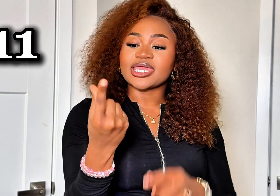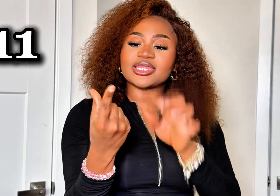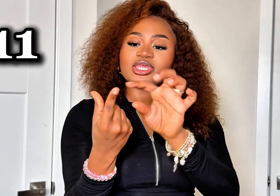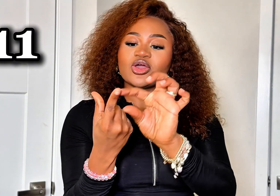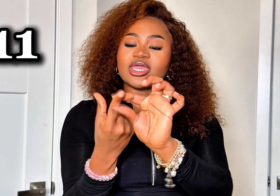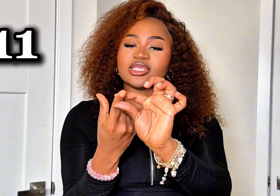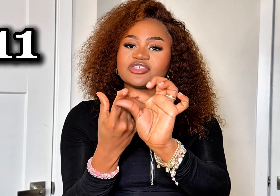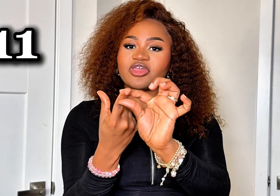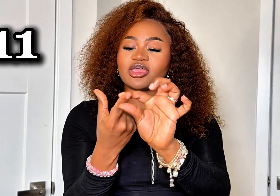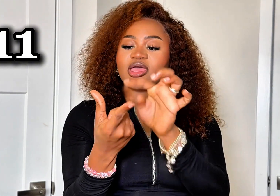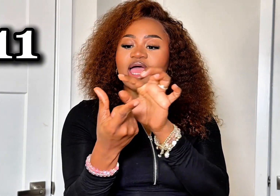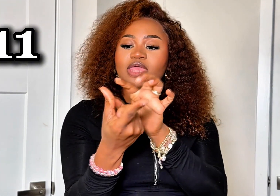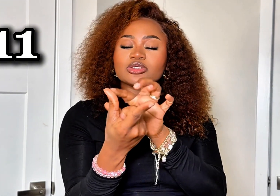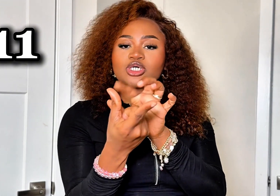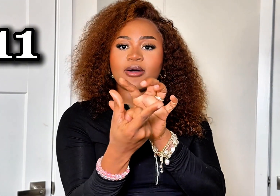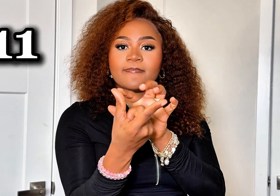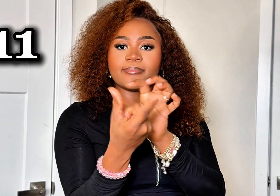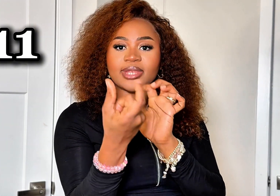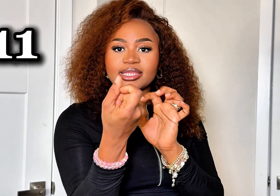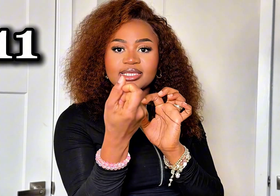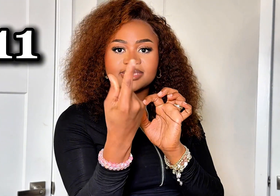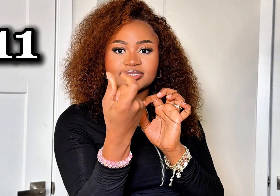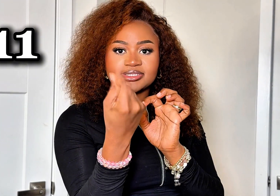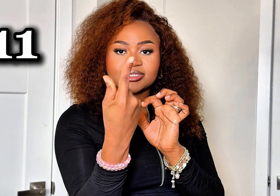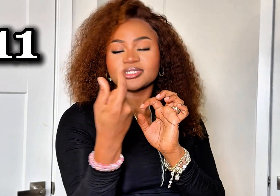flicking your index finger and your thumb like this.